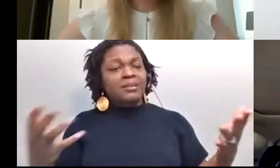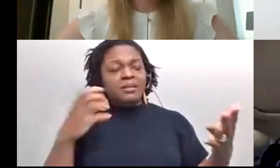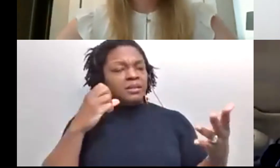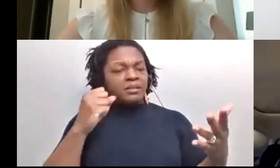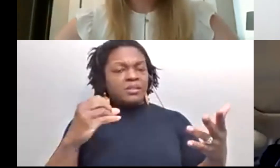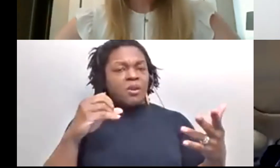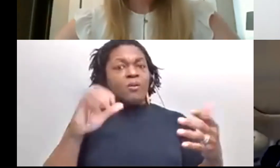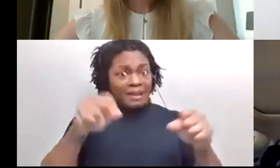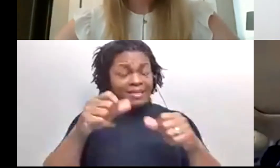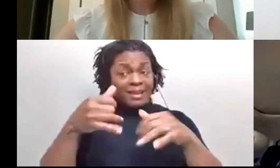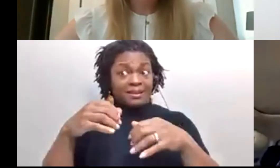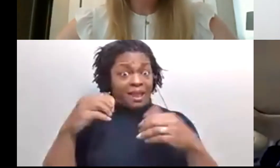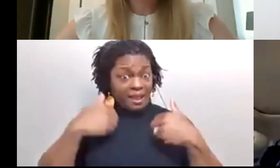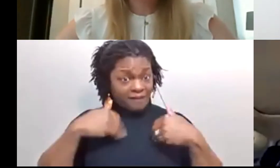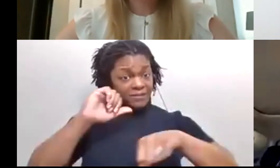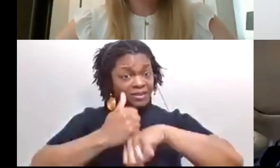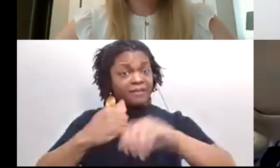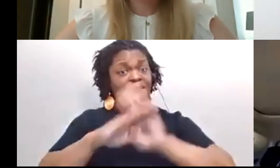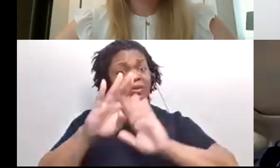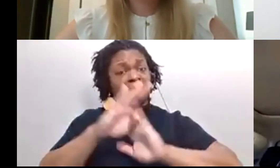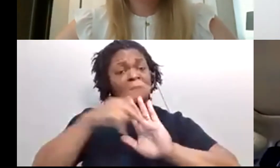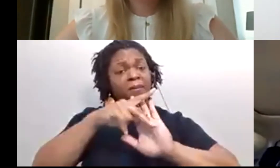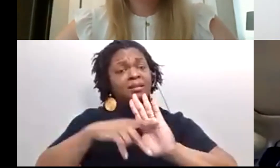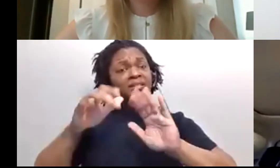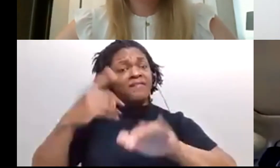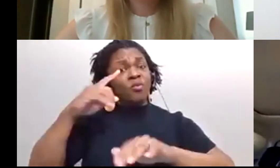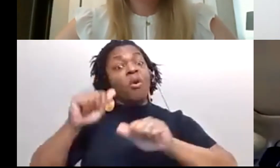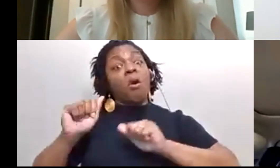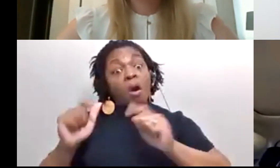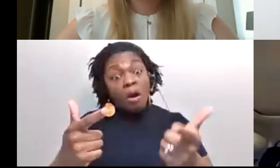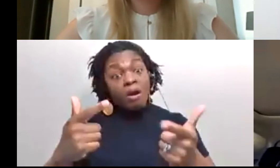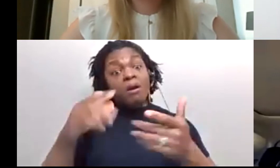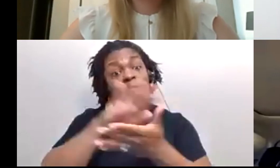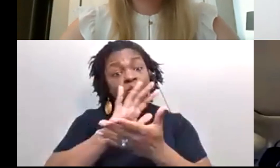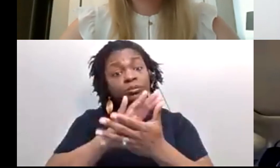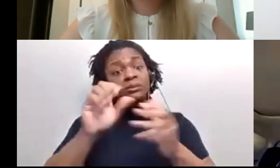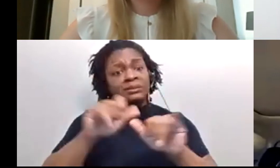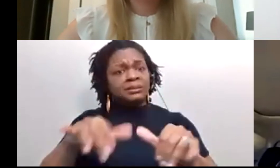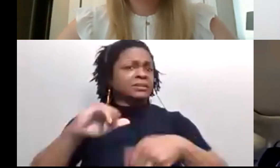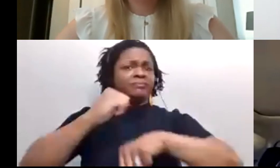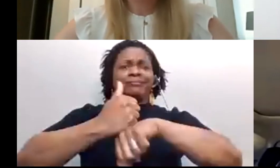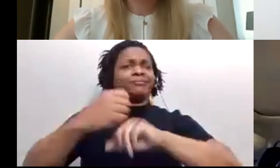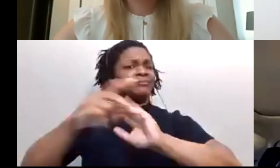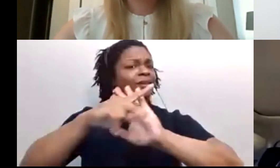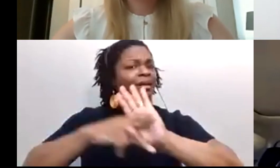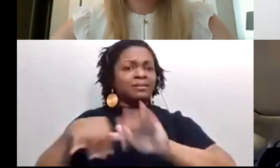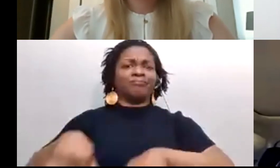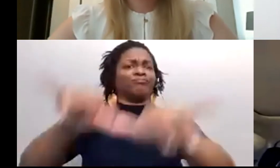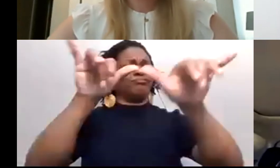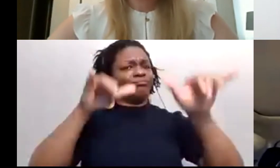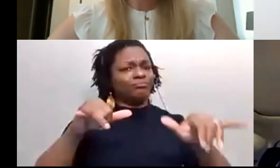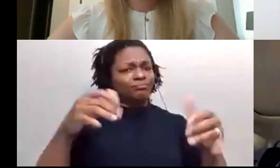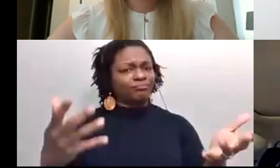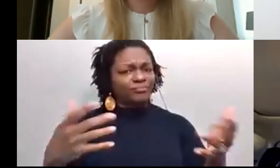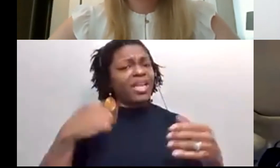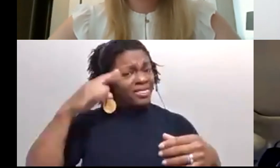an effort to prevent that from happening, I think it would be great, since Bessie is also looking